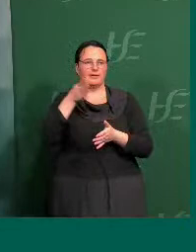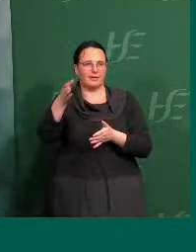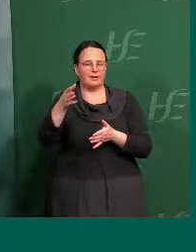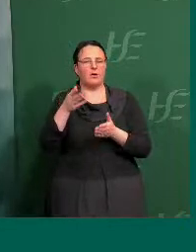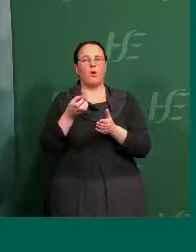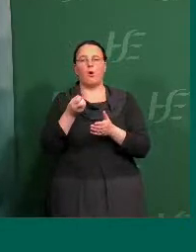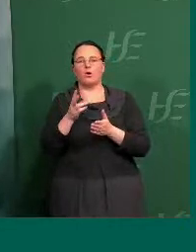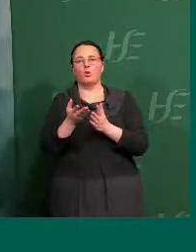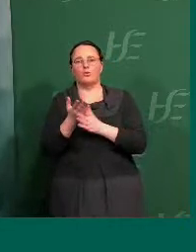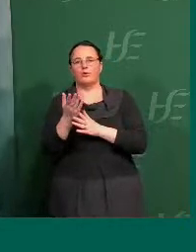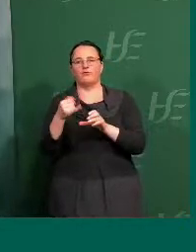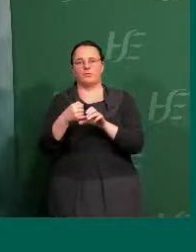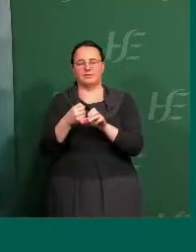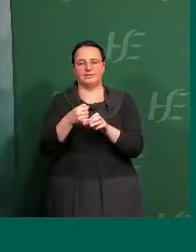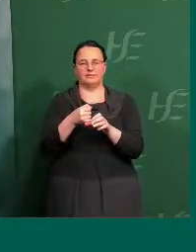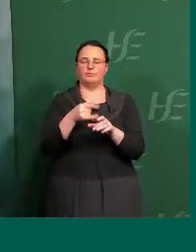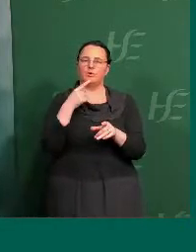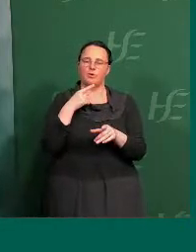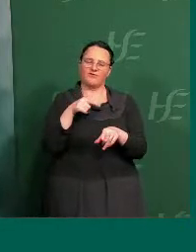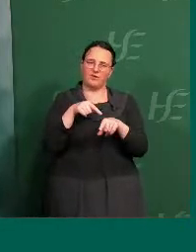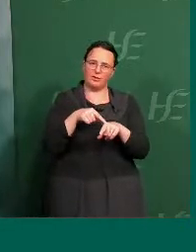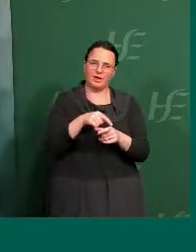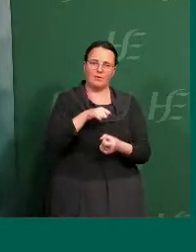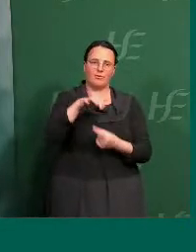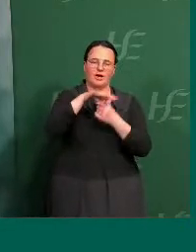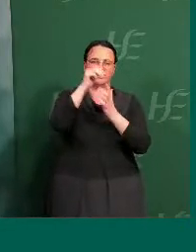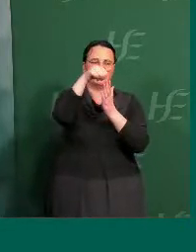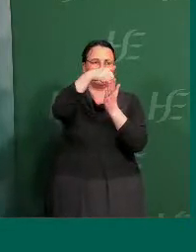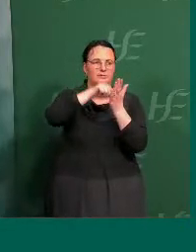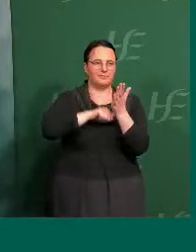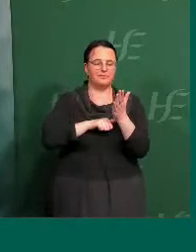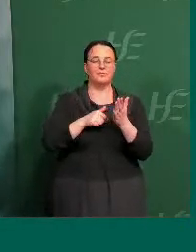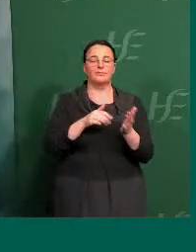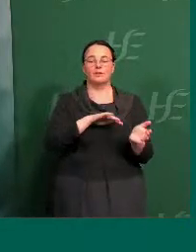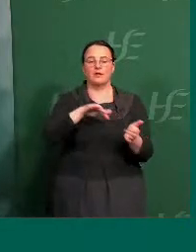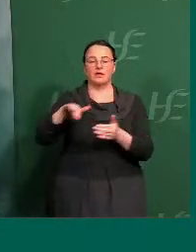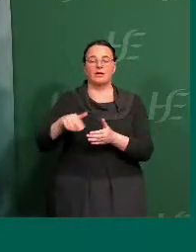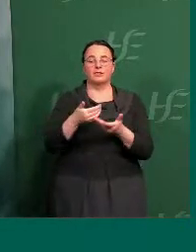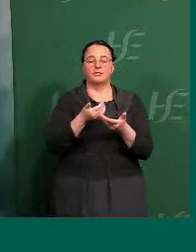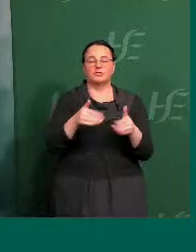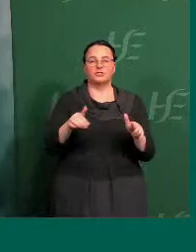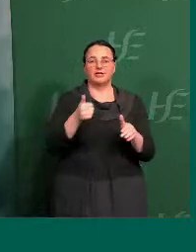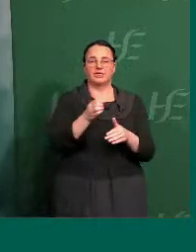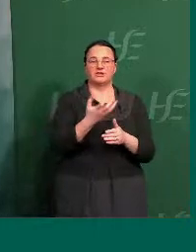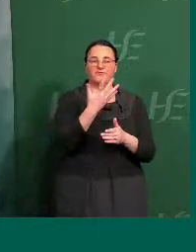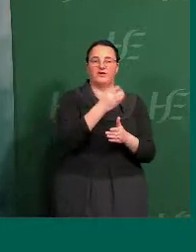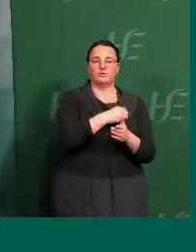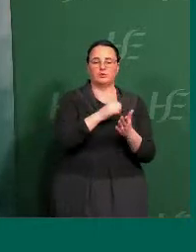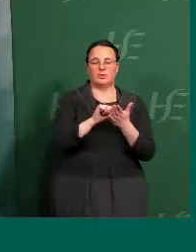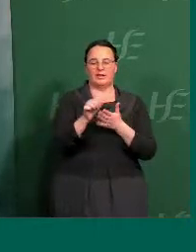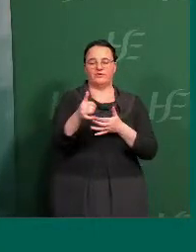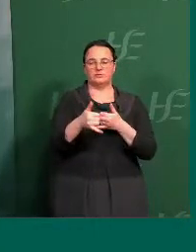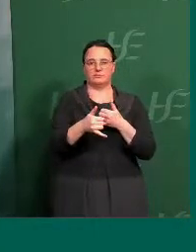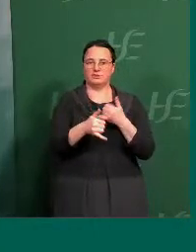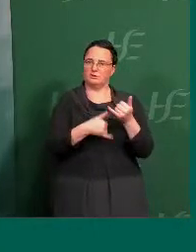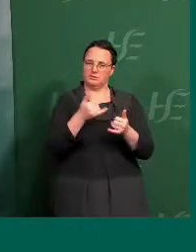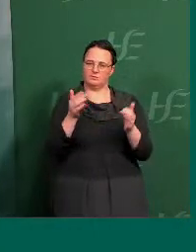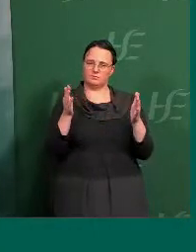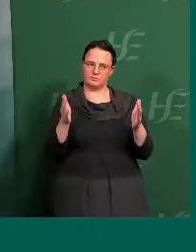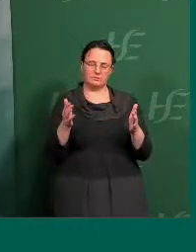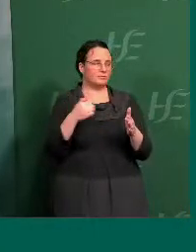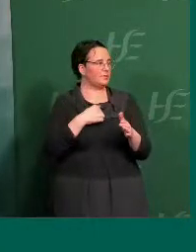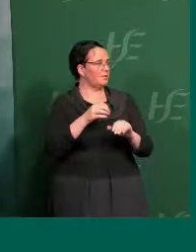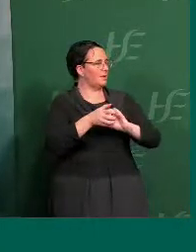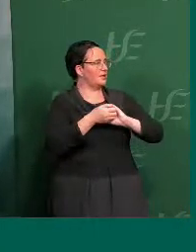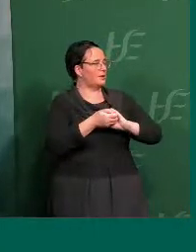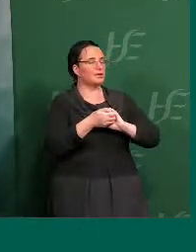these on a priority basis. Finally then, on children aged 5 to 11, I'm just going to touch on some of the numbers and dates, and my colleague Dr Lucy Jessup will